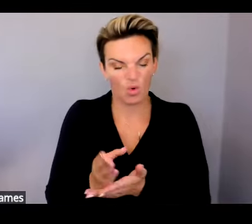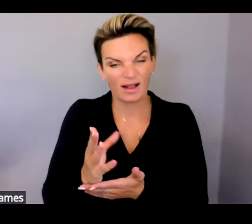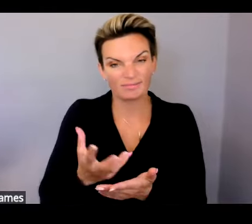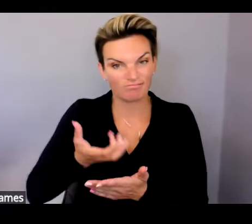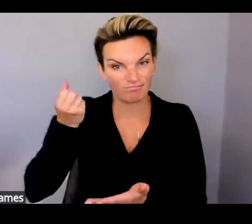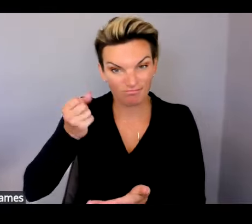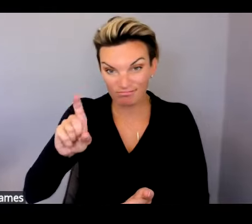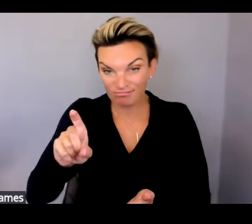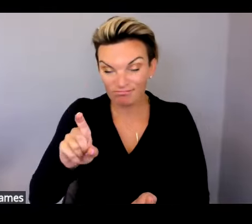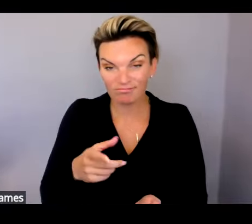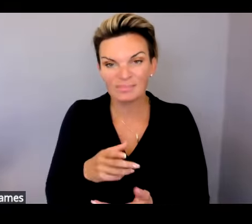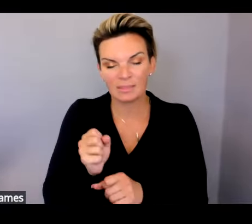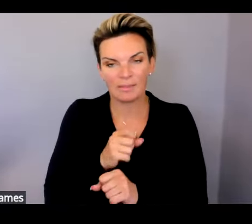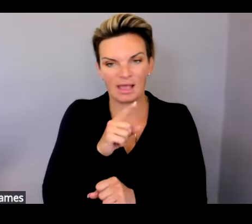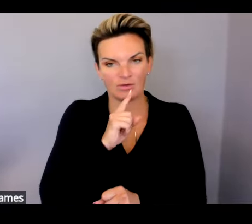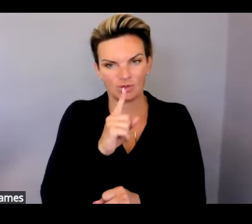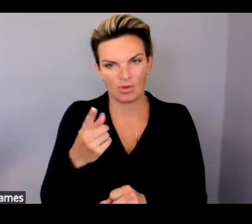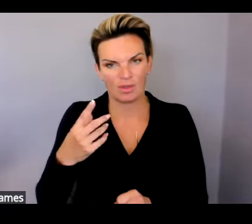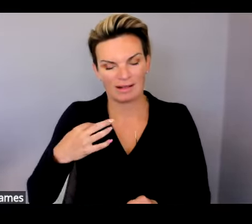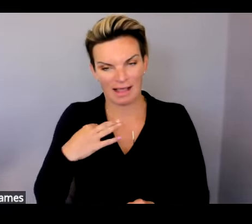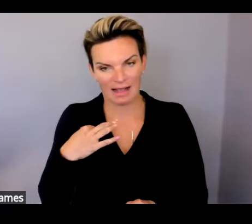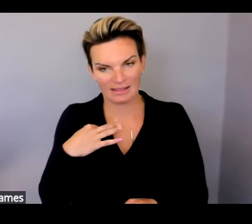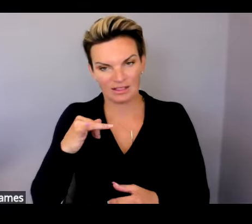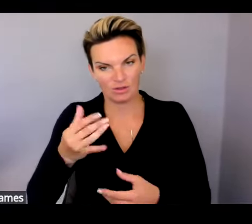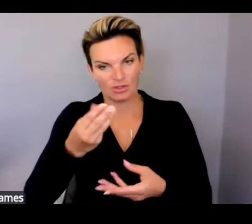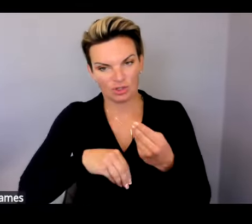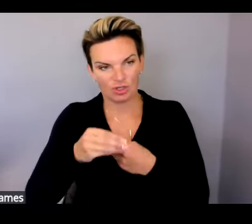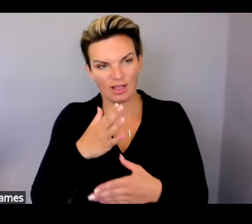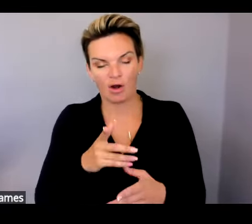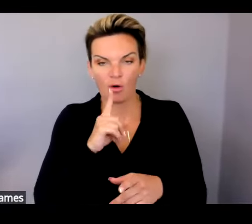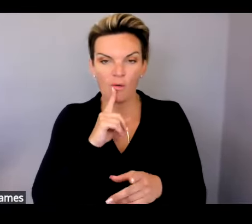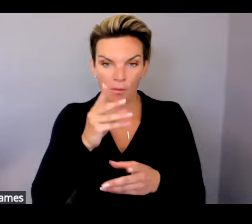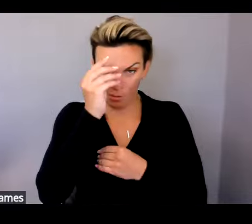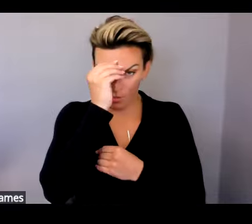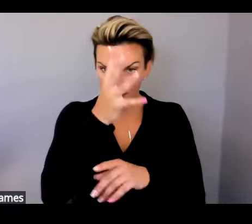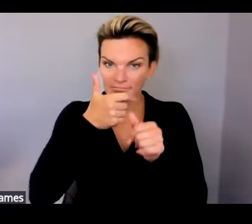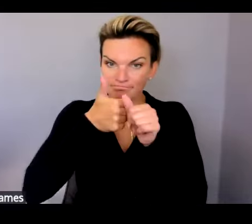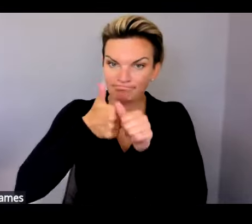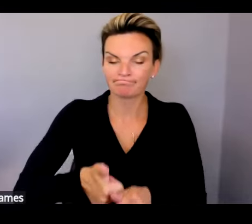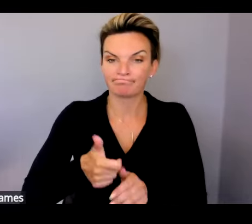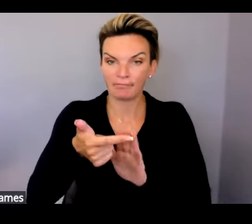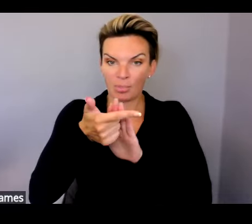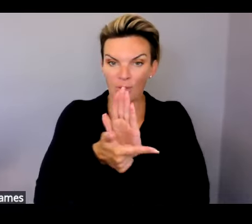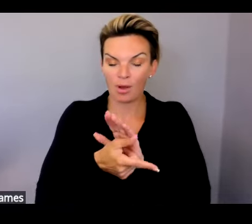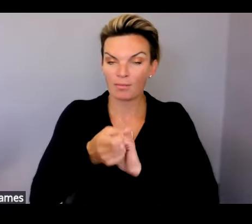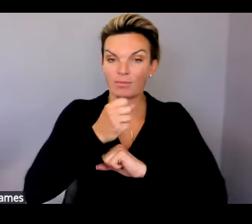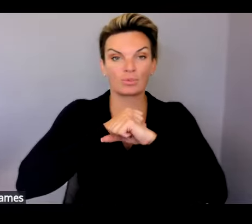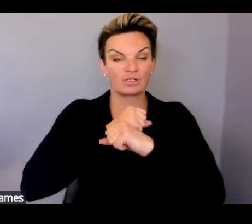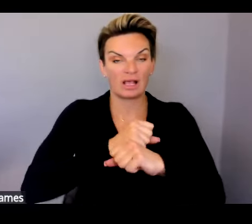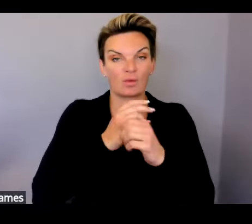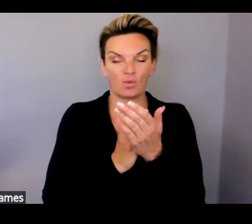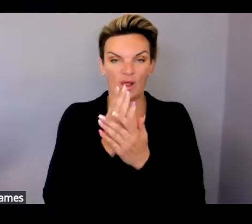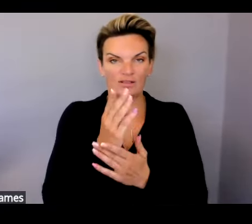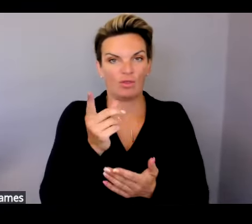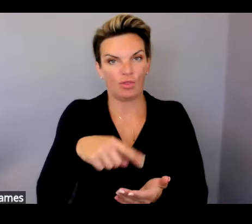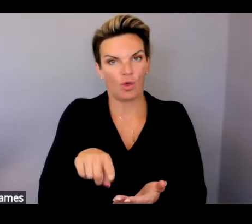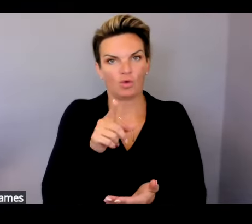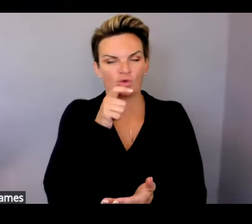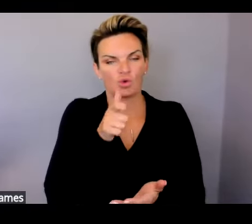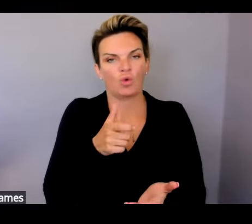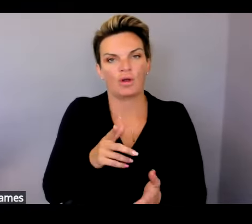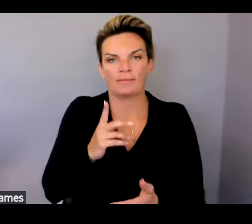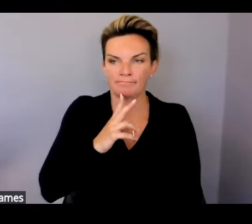up to them to ensure that their circulators are obeying the law and protect the rights of those signers. That's how this should be